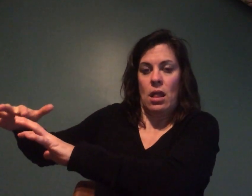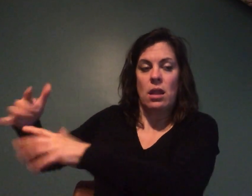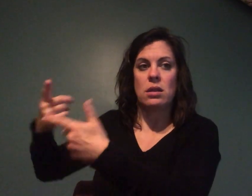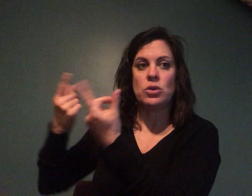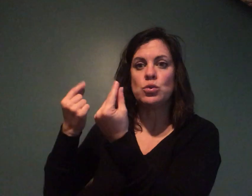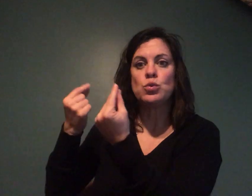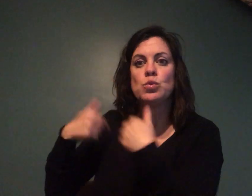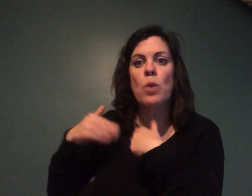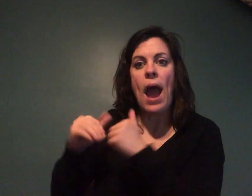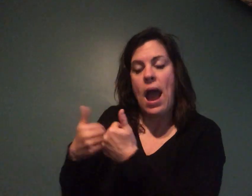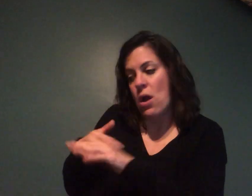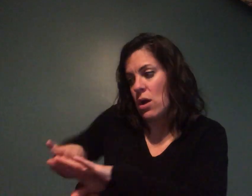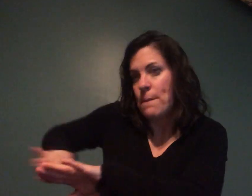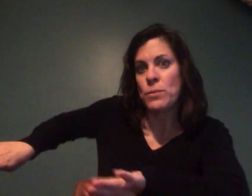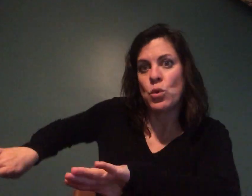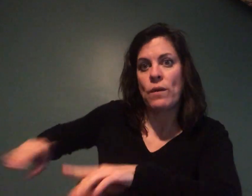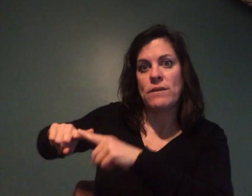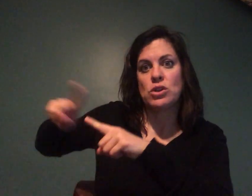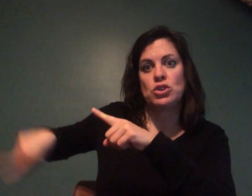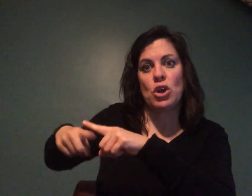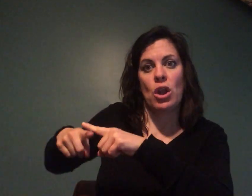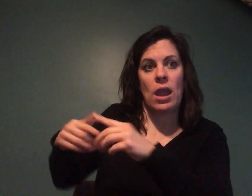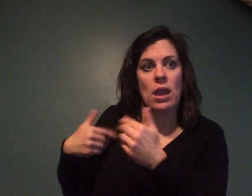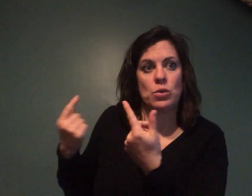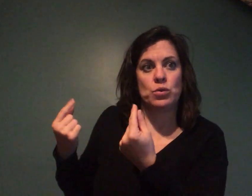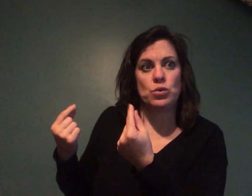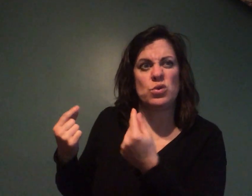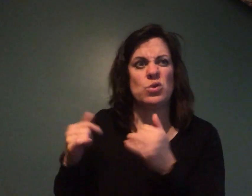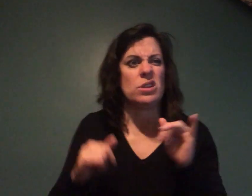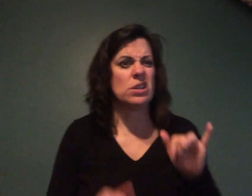Nothing. I just remembered. Nothing. Yeah. What's that?